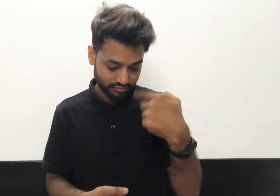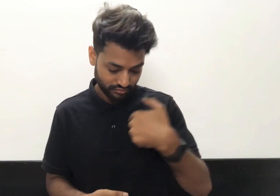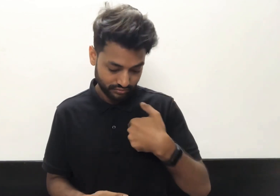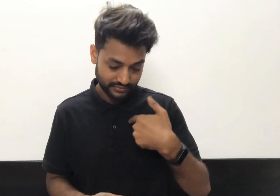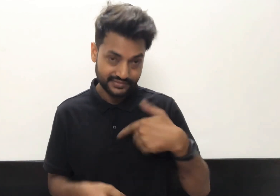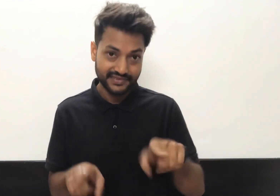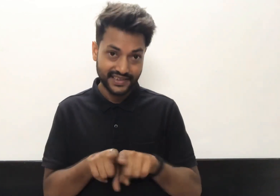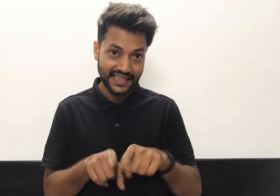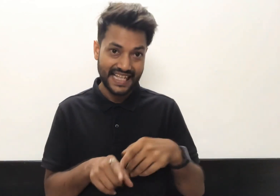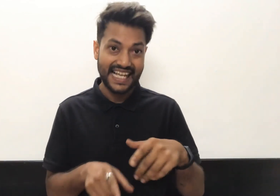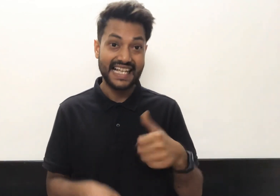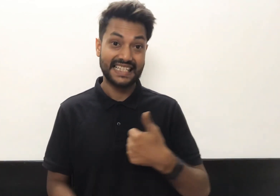and the machine,